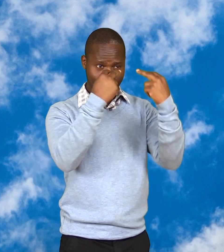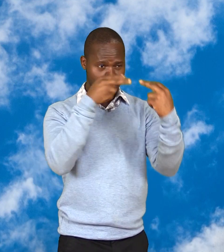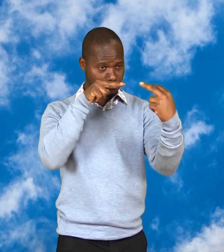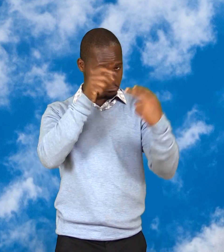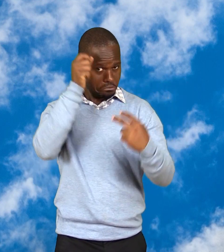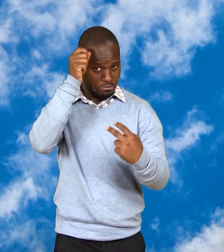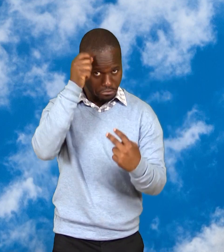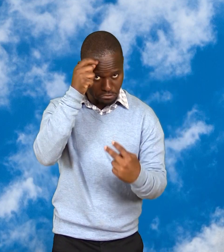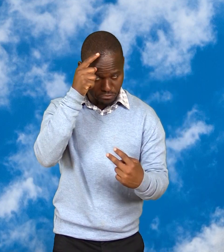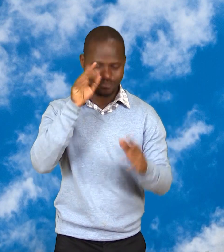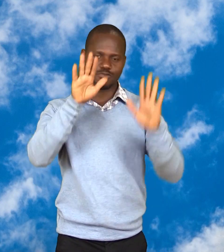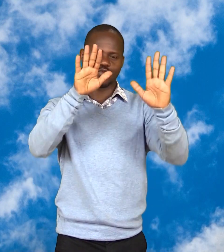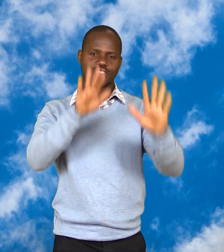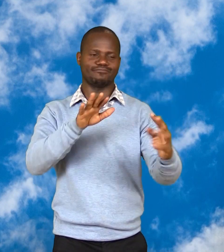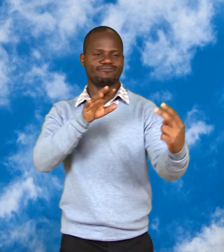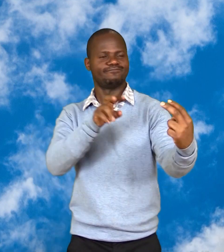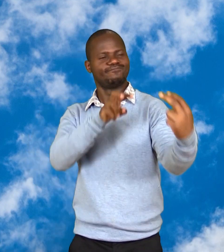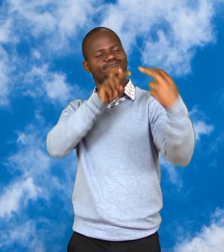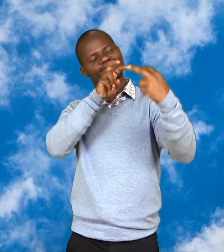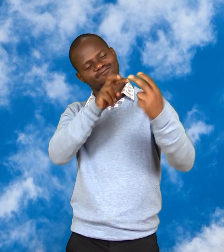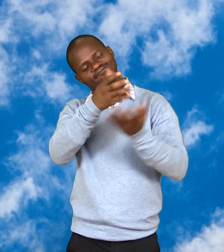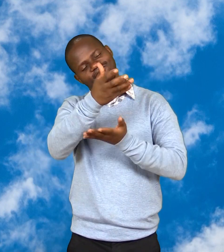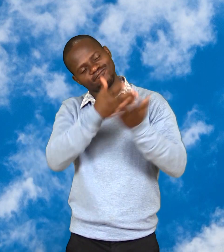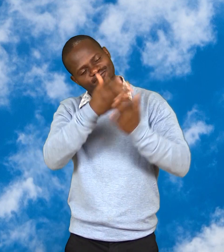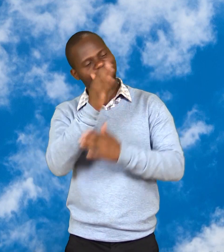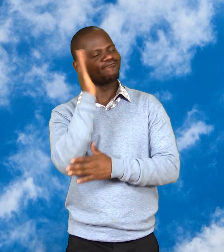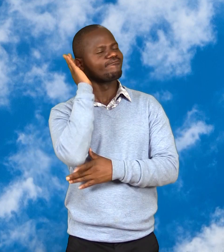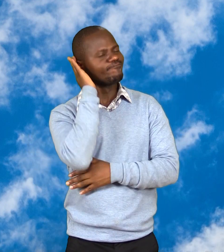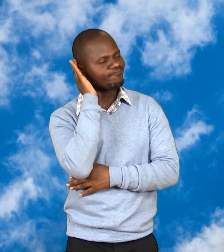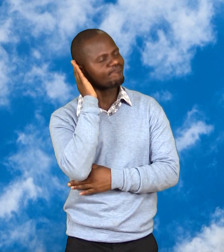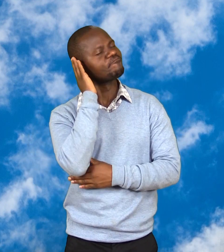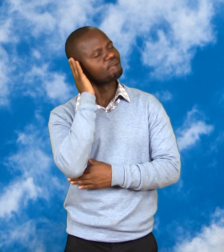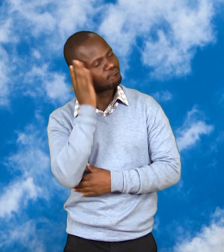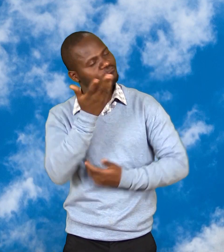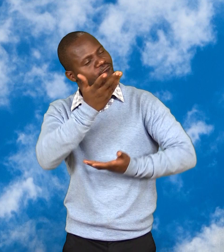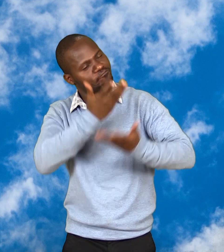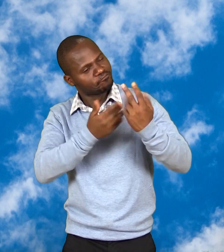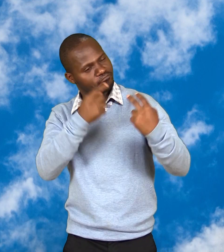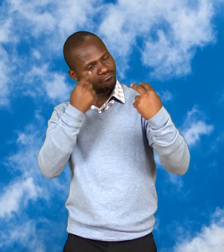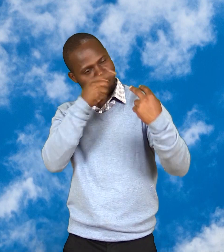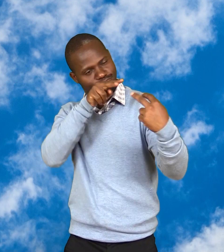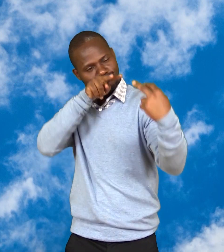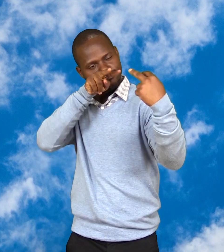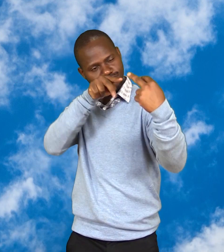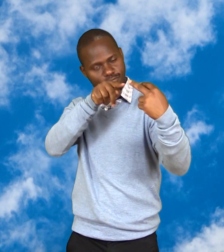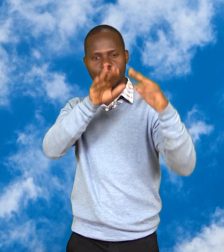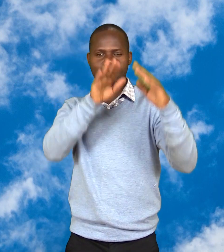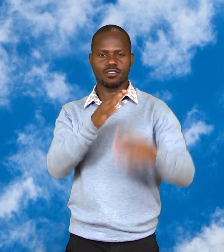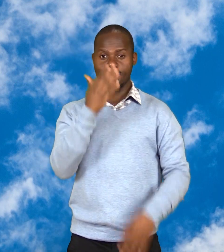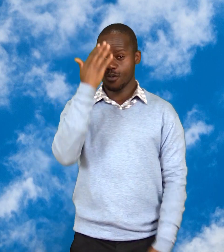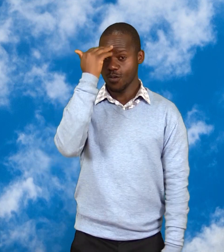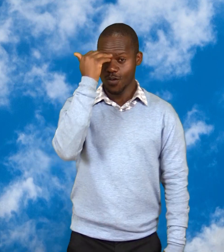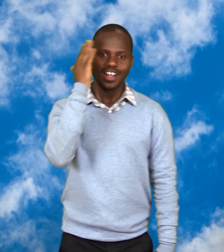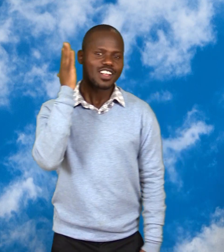If you want the deaf people to be able to understand whatever it is that you're saying, then you have to at all times maintain eye